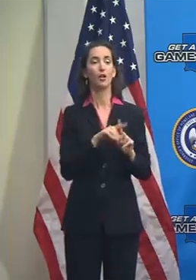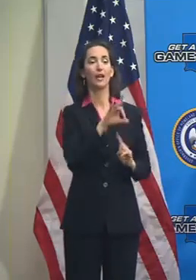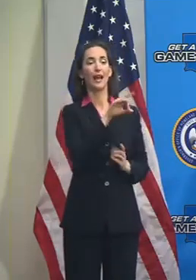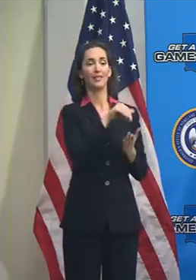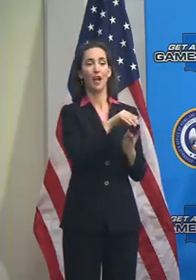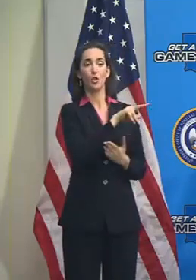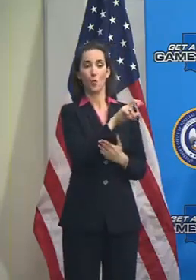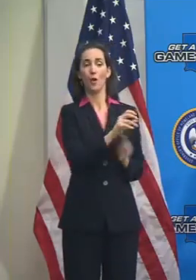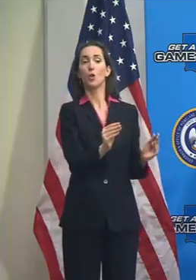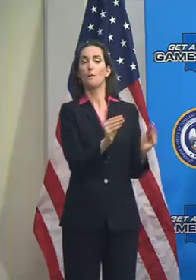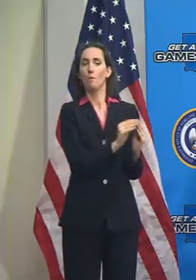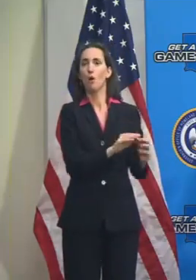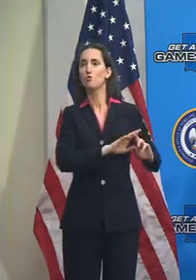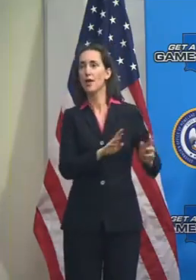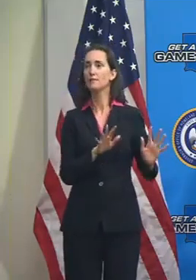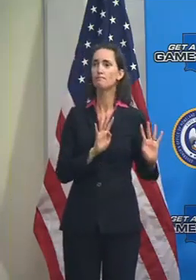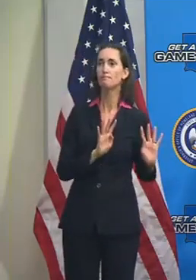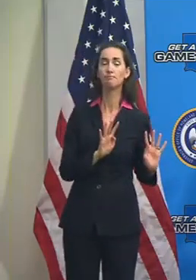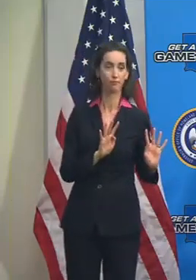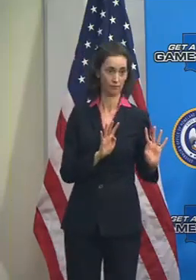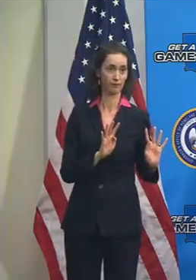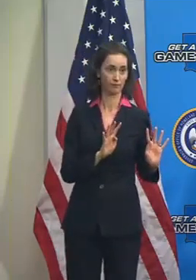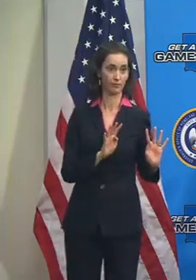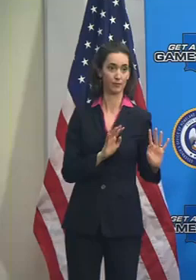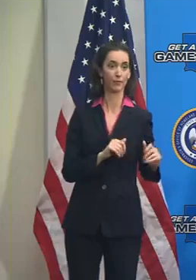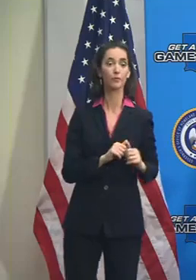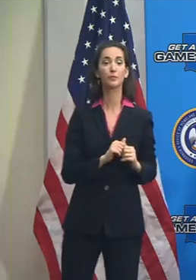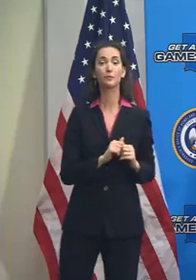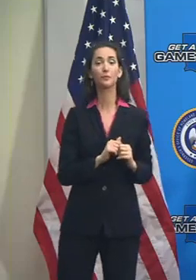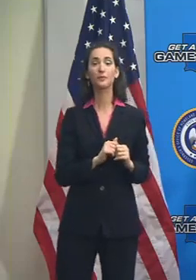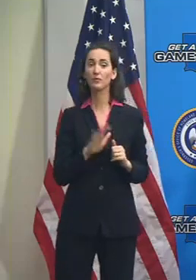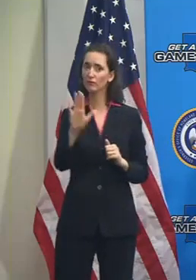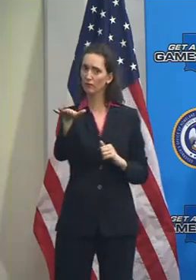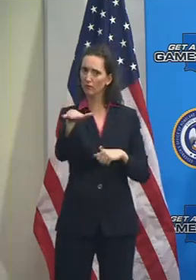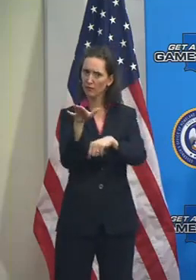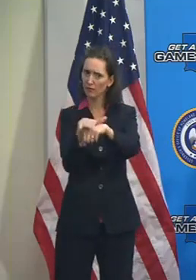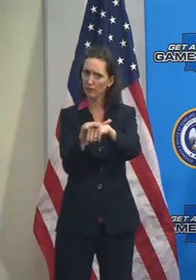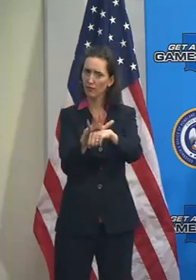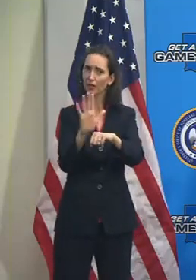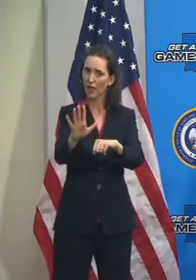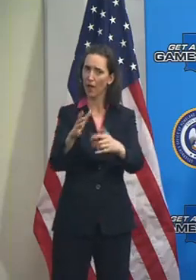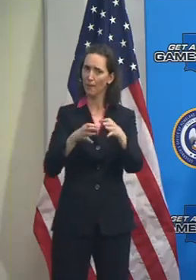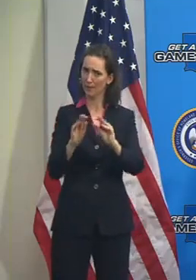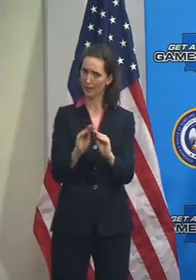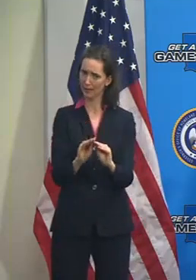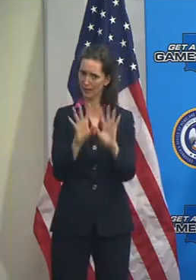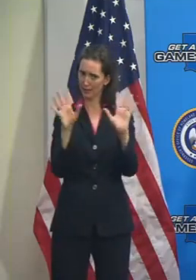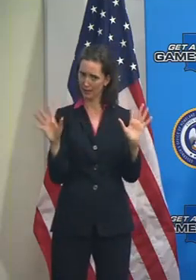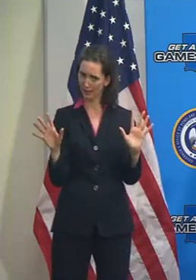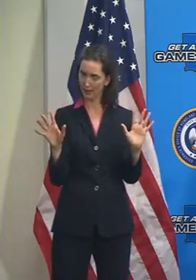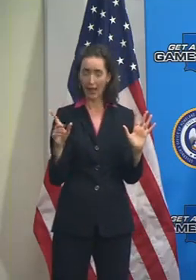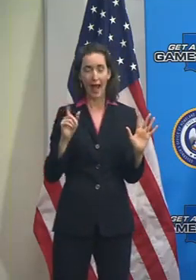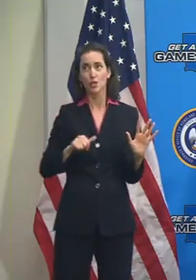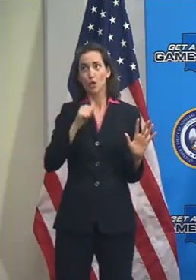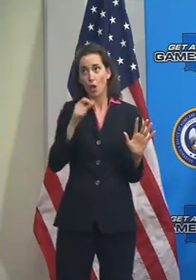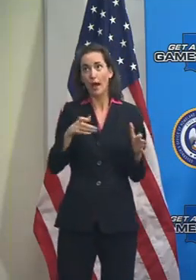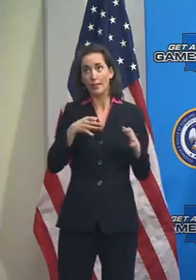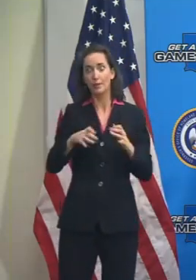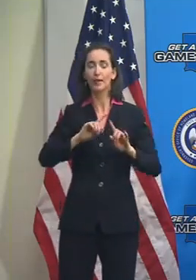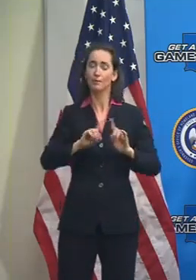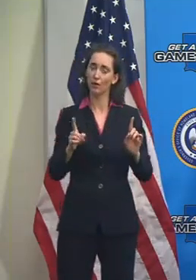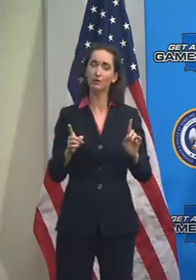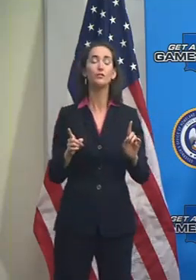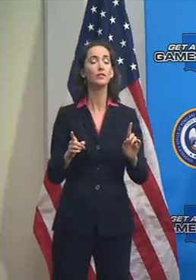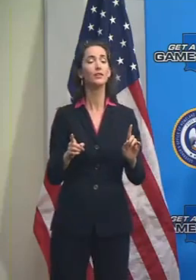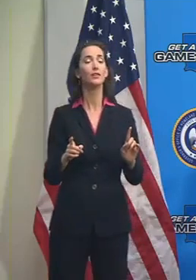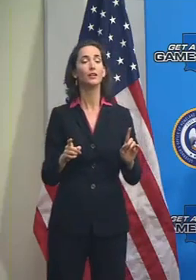8,300 ready to be called in. And just to be clear, and it shouldn't be necessary, there